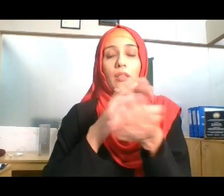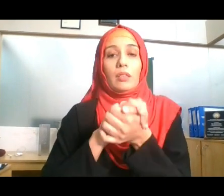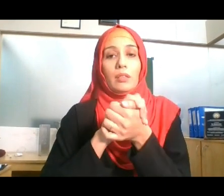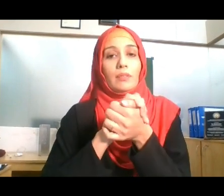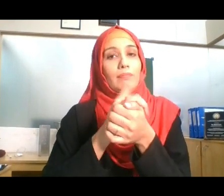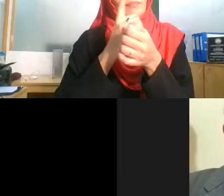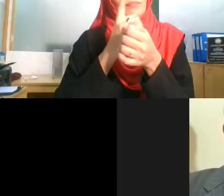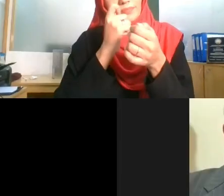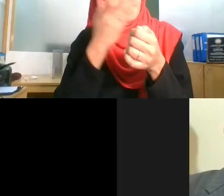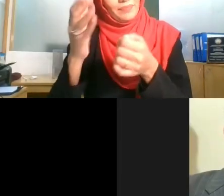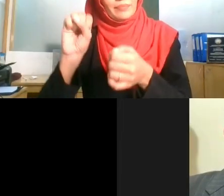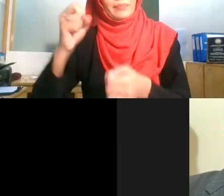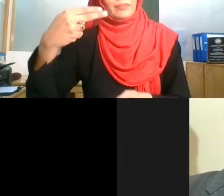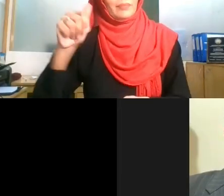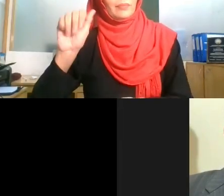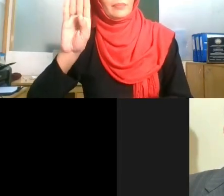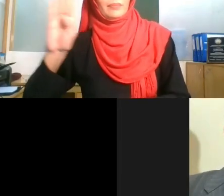you, Shabir.